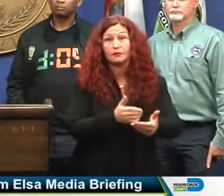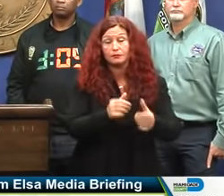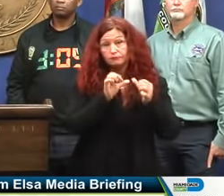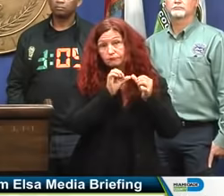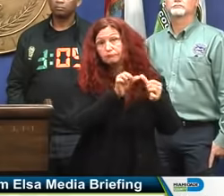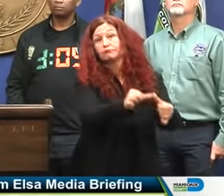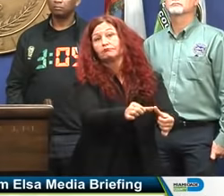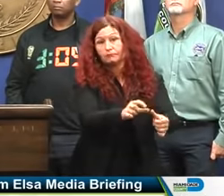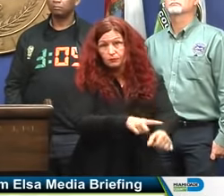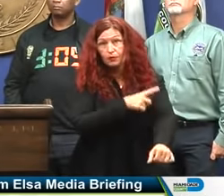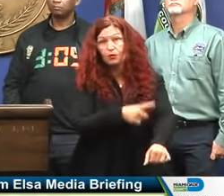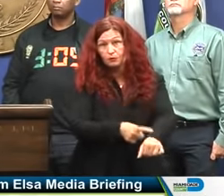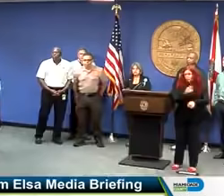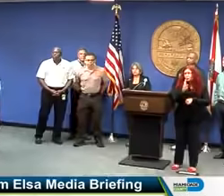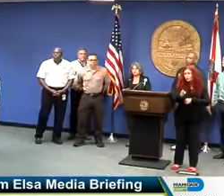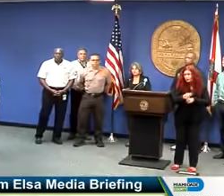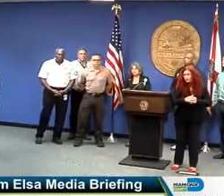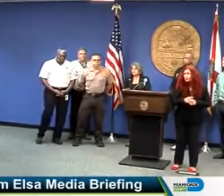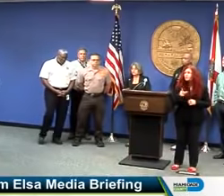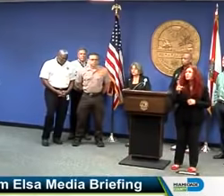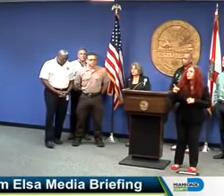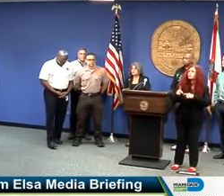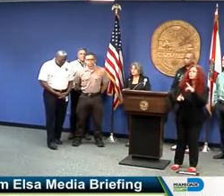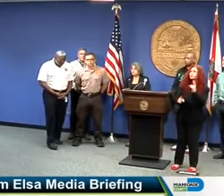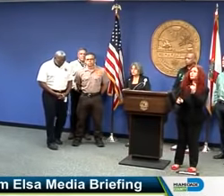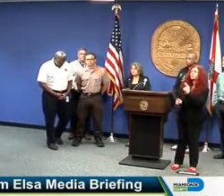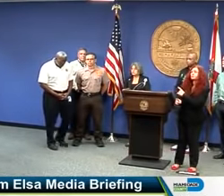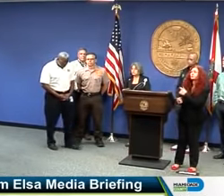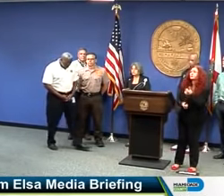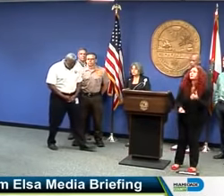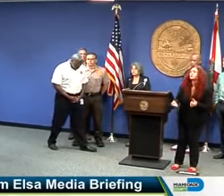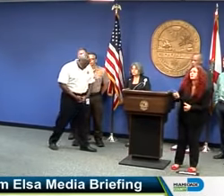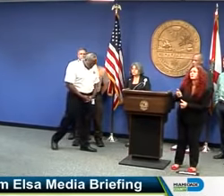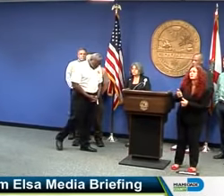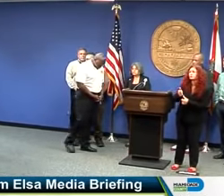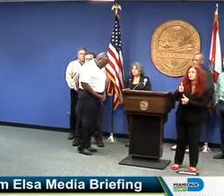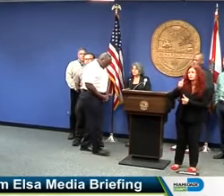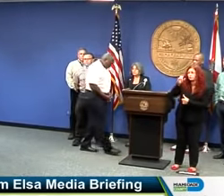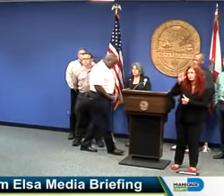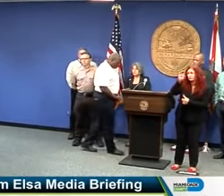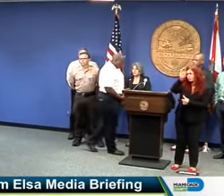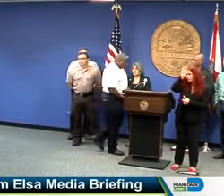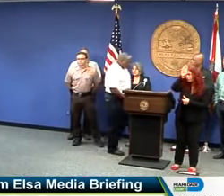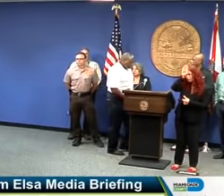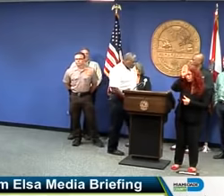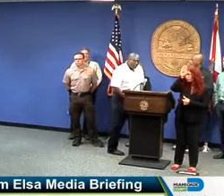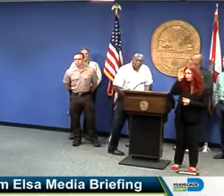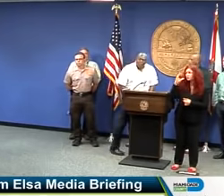yep. Could I ask the fire chief a question? Regarding